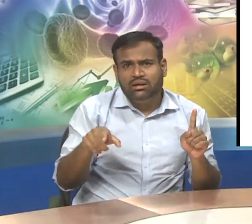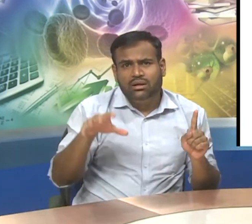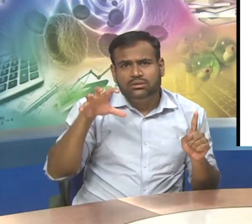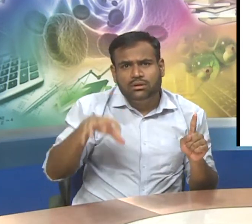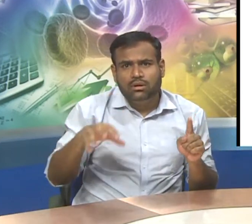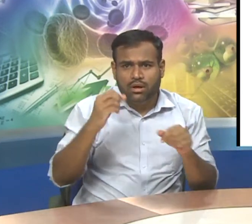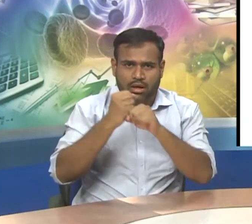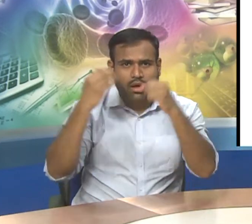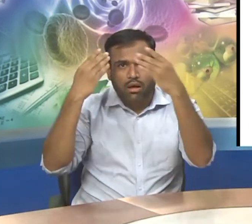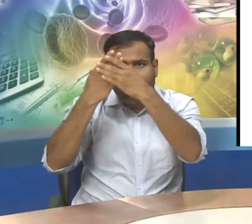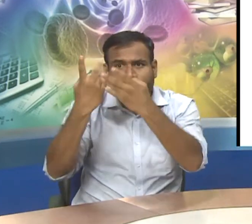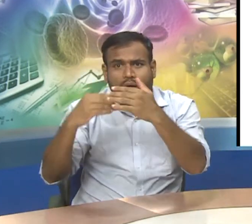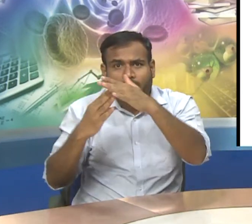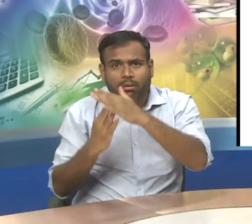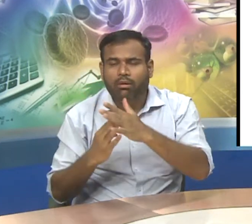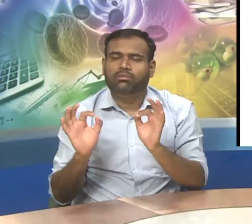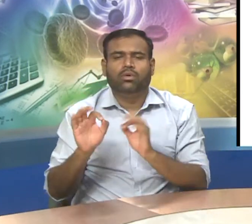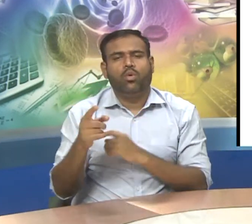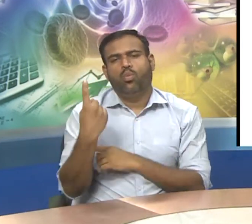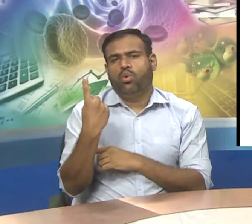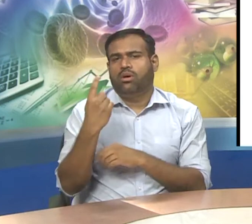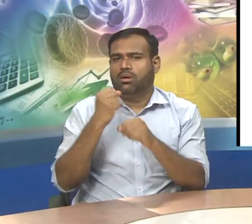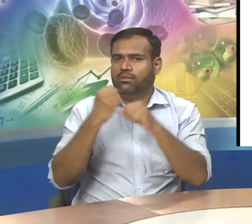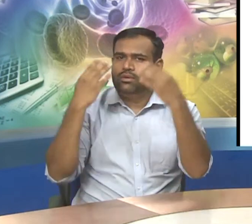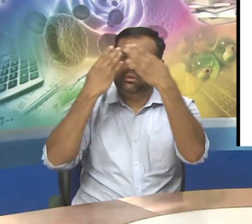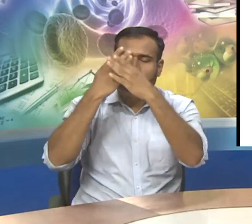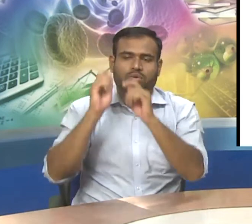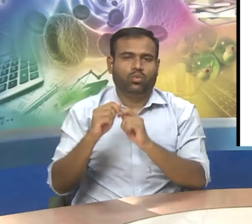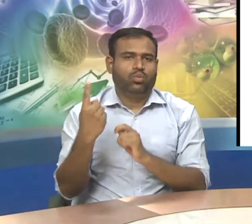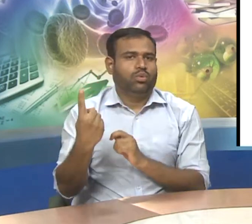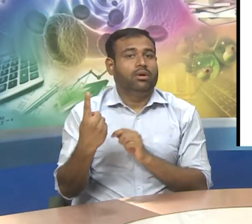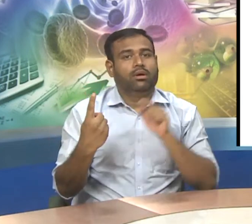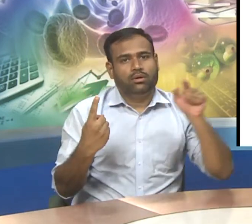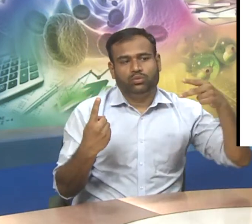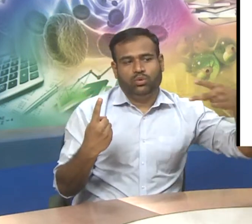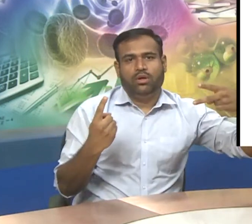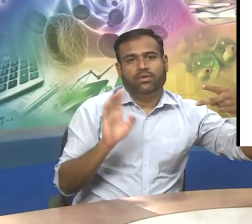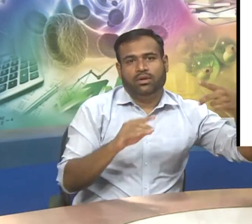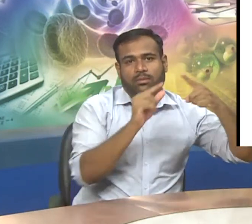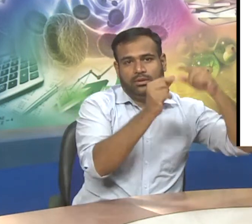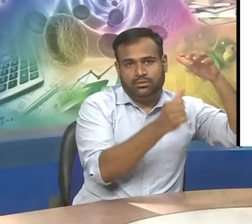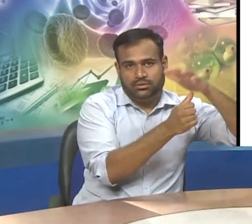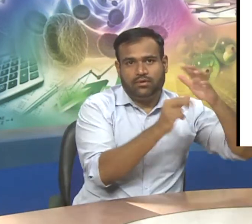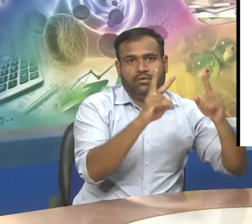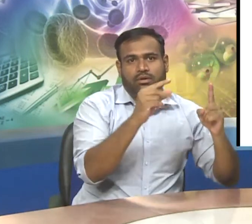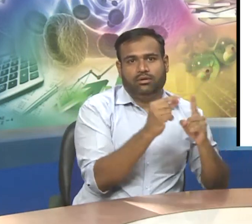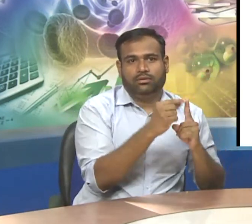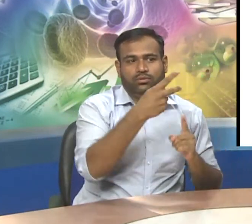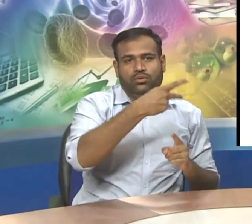to the president level. One level below the president is vice